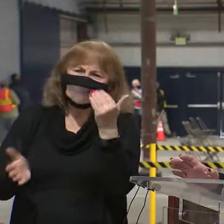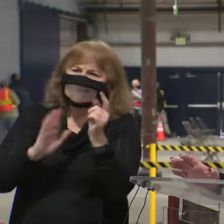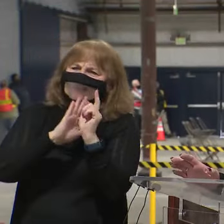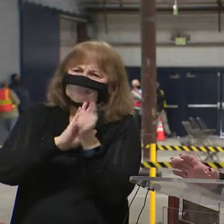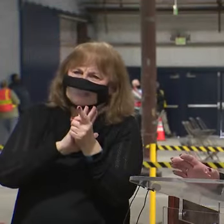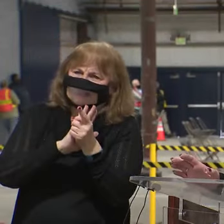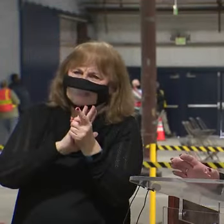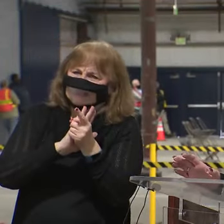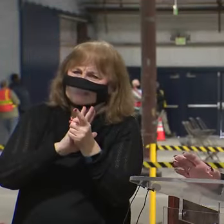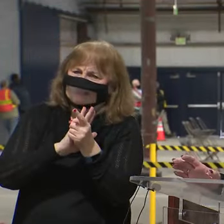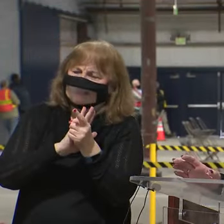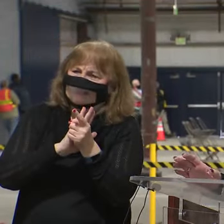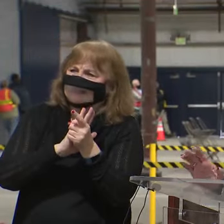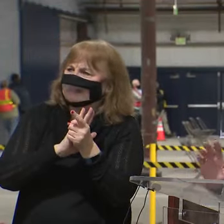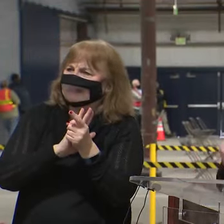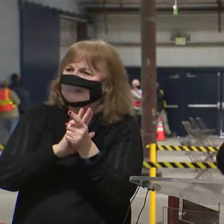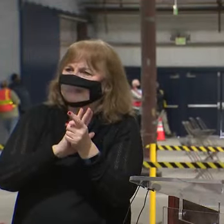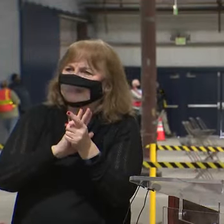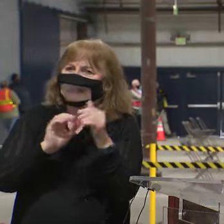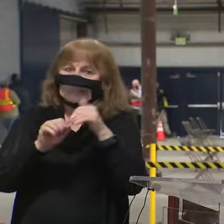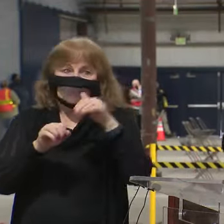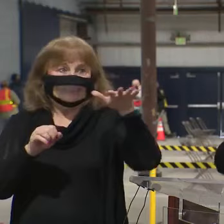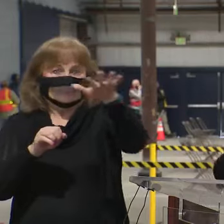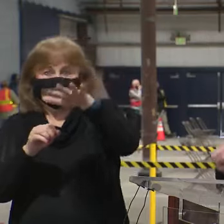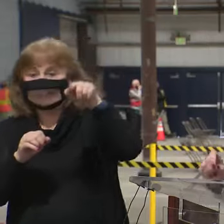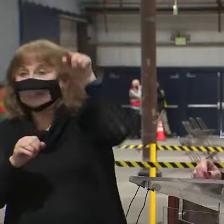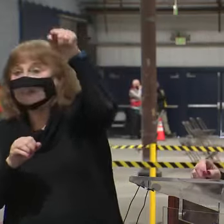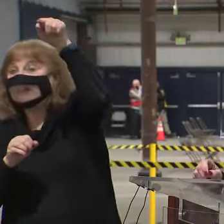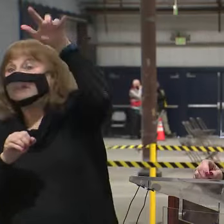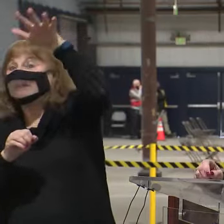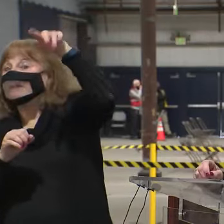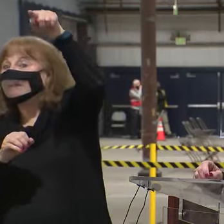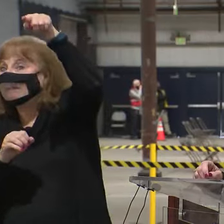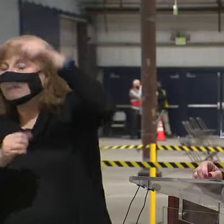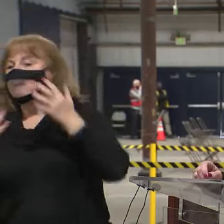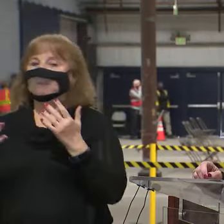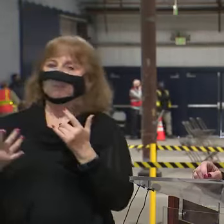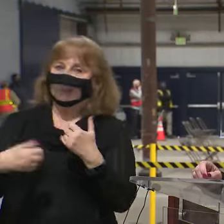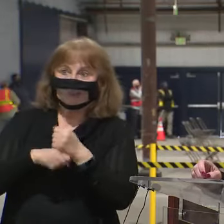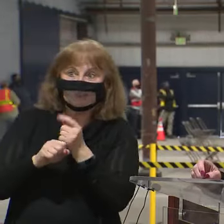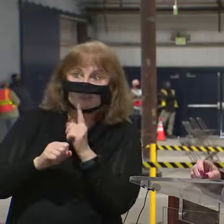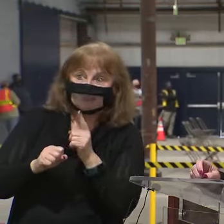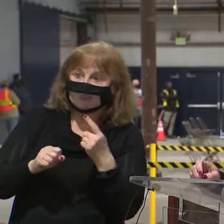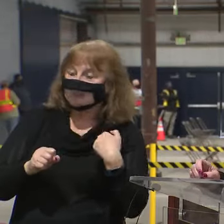of those minutes were spent in this area back here, waiting to make